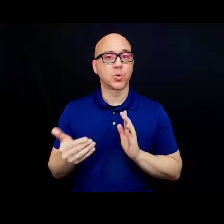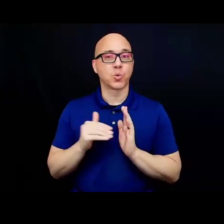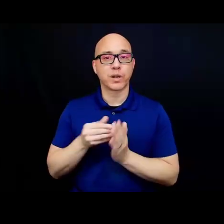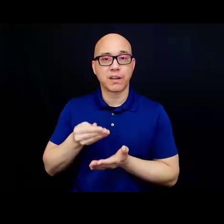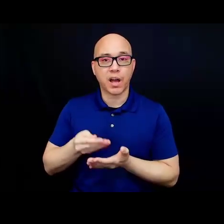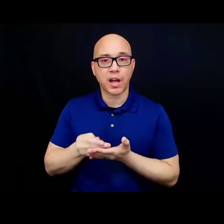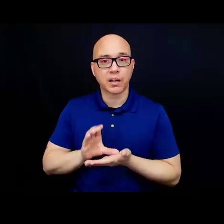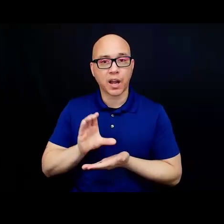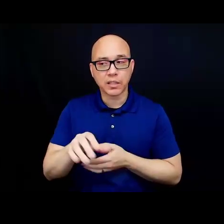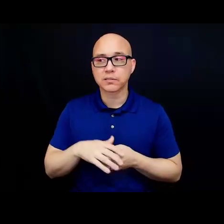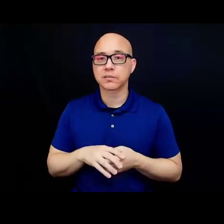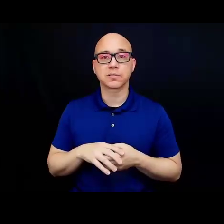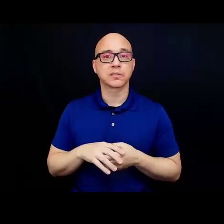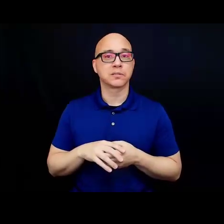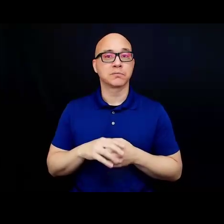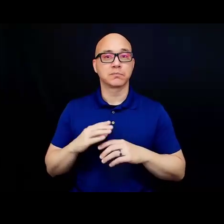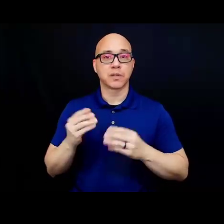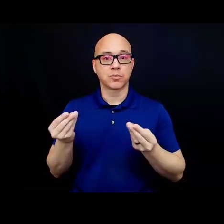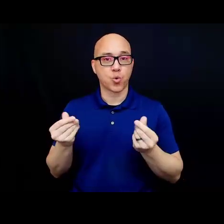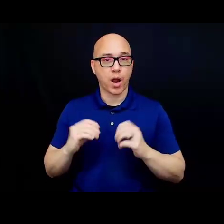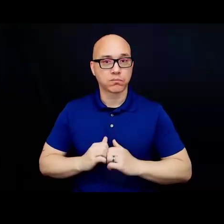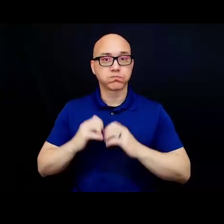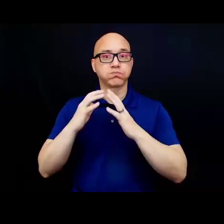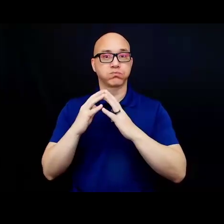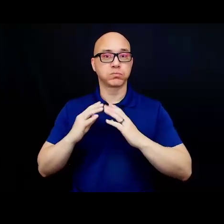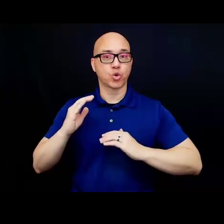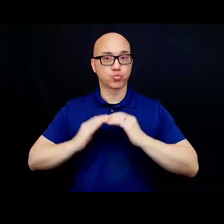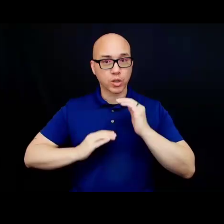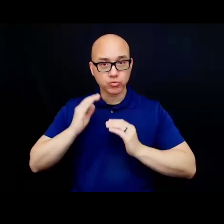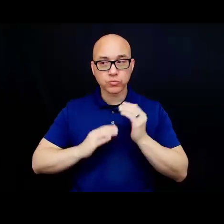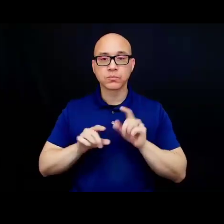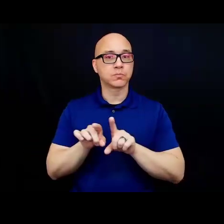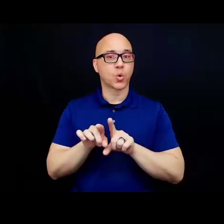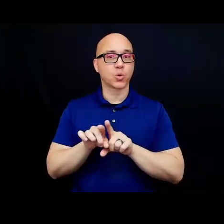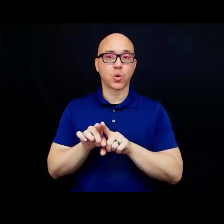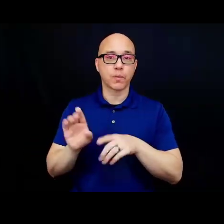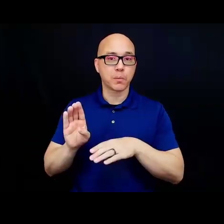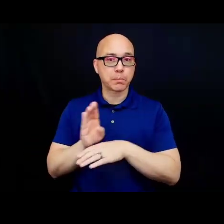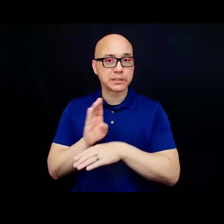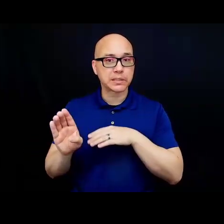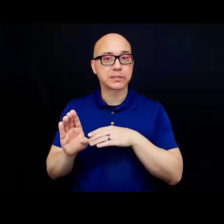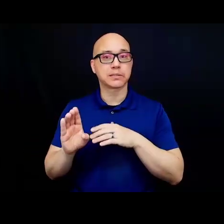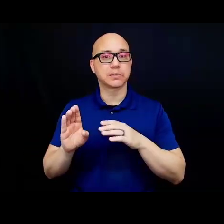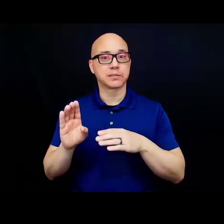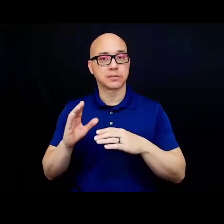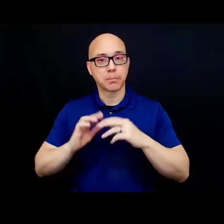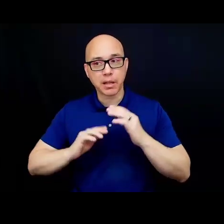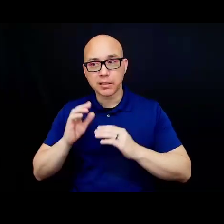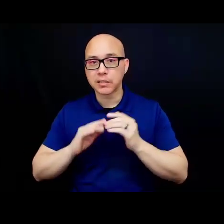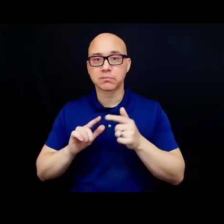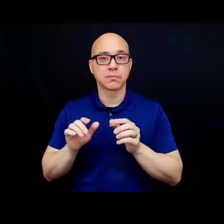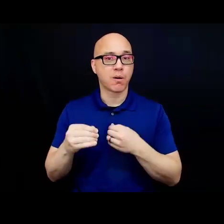refinances. We finance ground up construction projects. We also do commercial real estate acquisitions, office